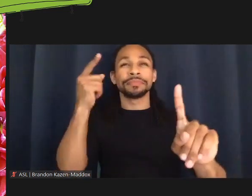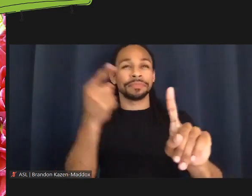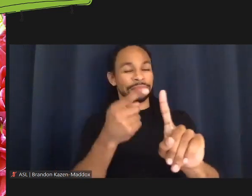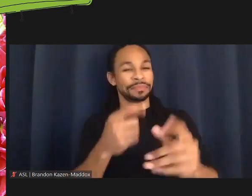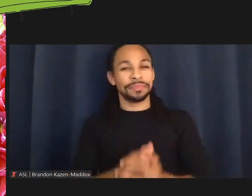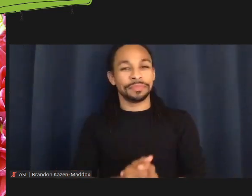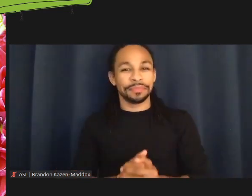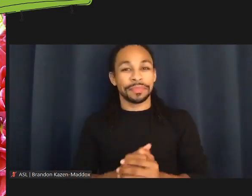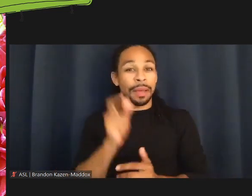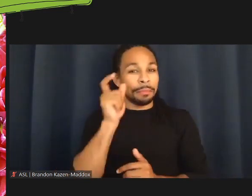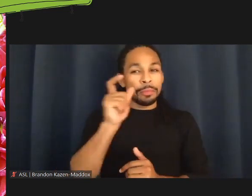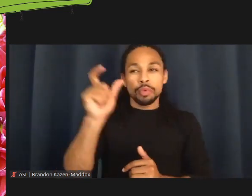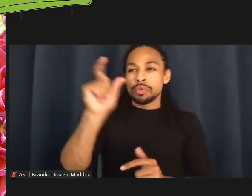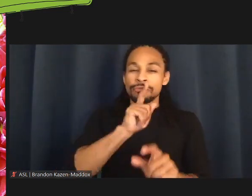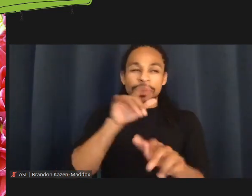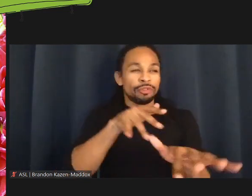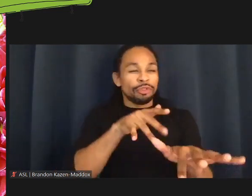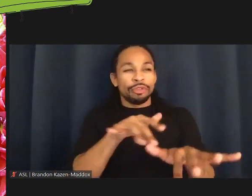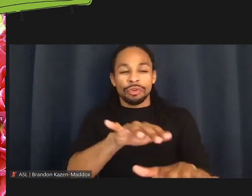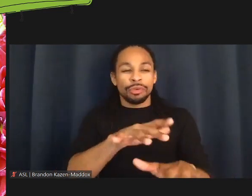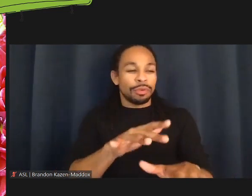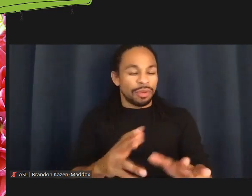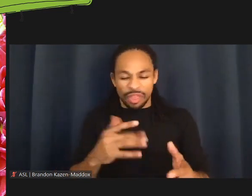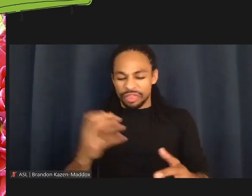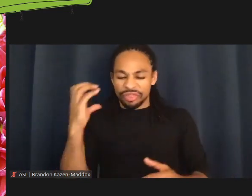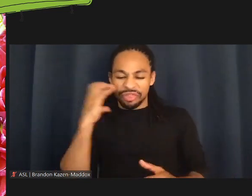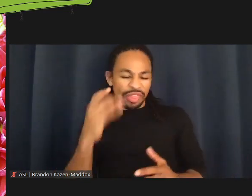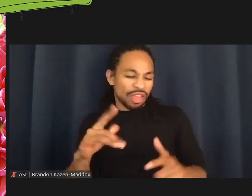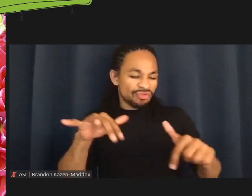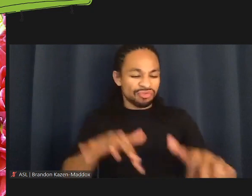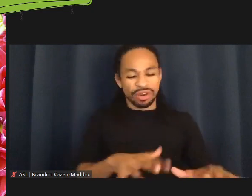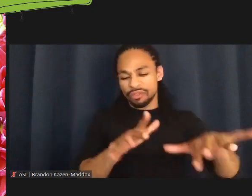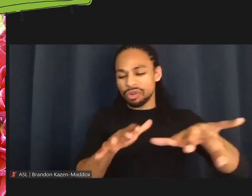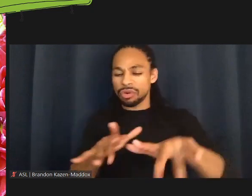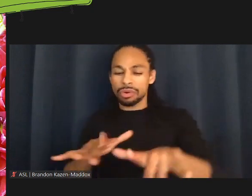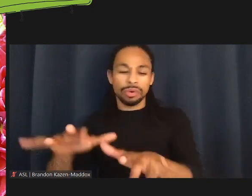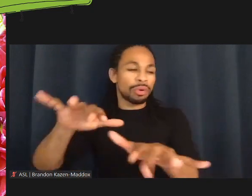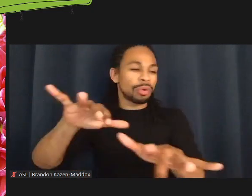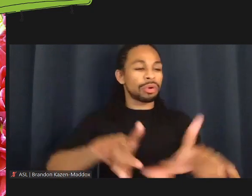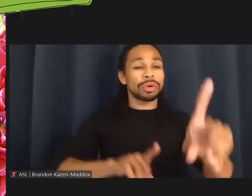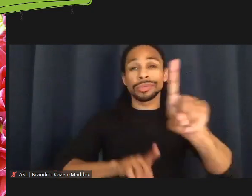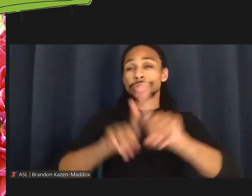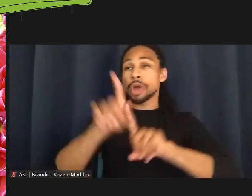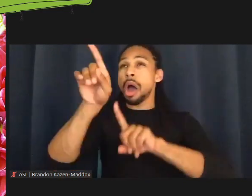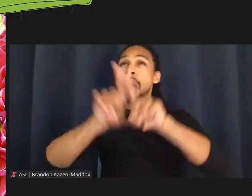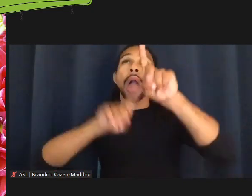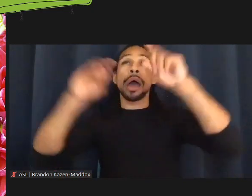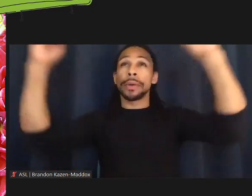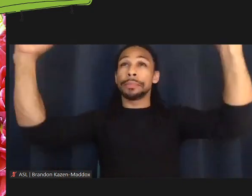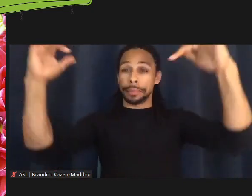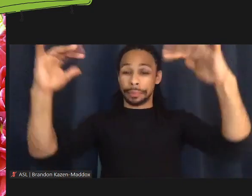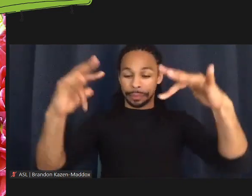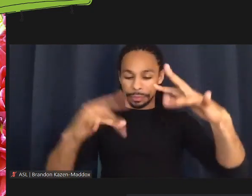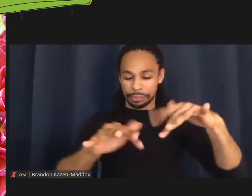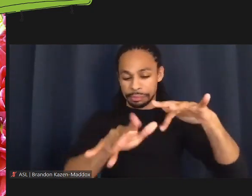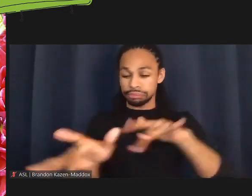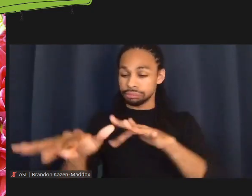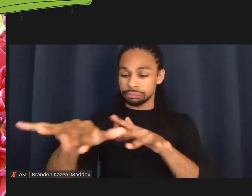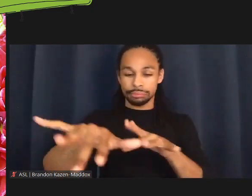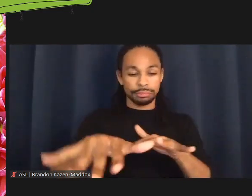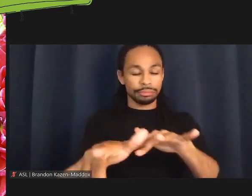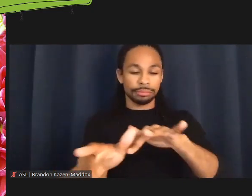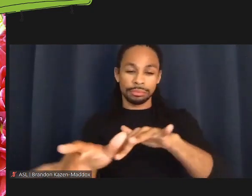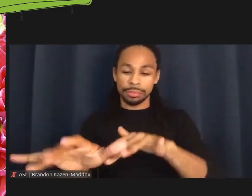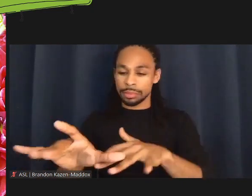Moon river, swollen river, river of star hole and bright. Harness river,